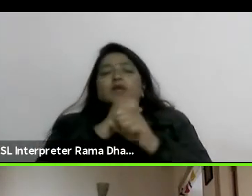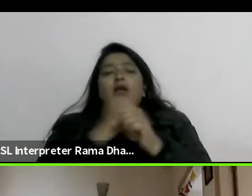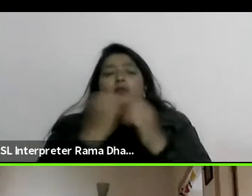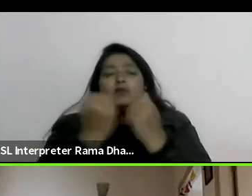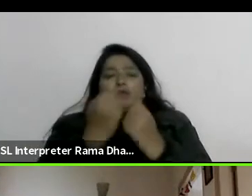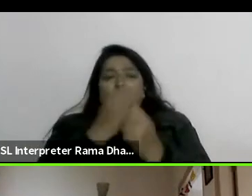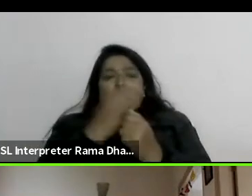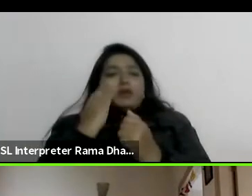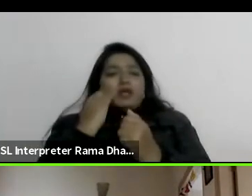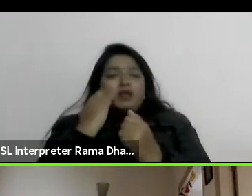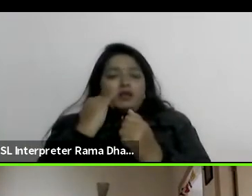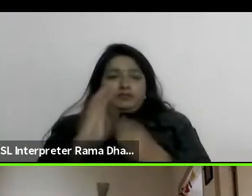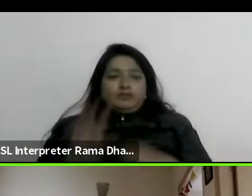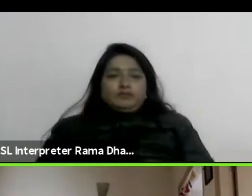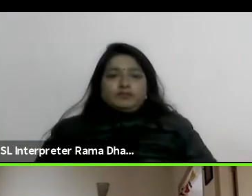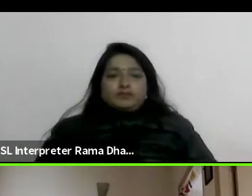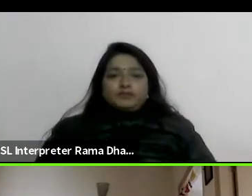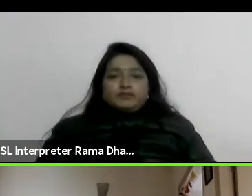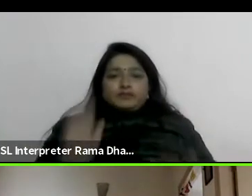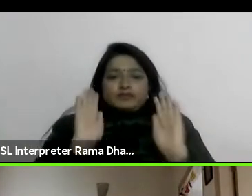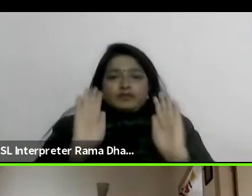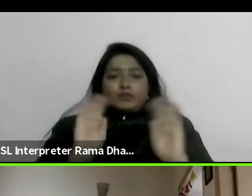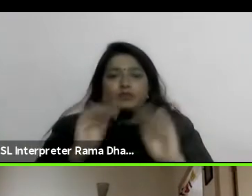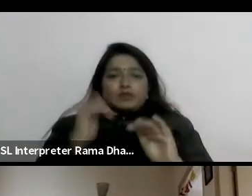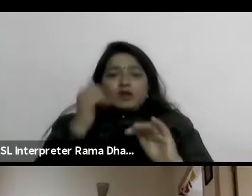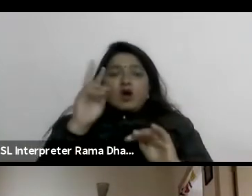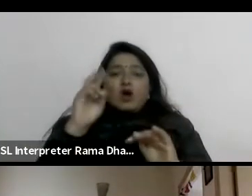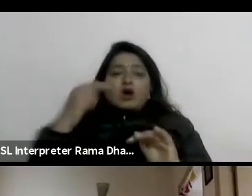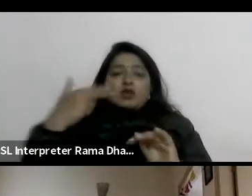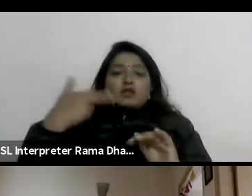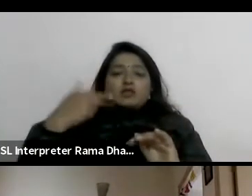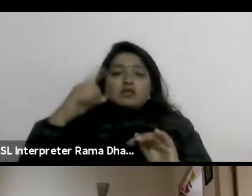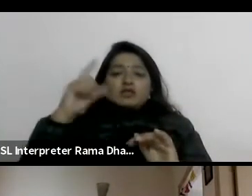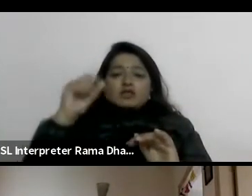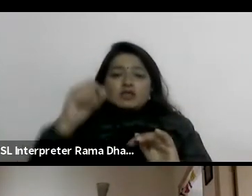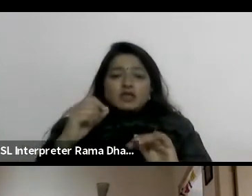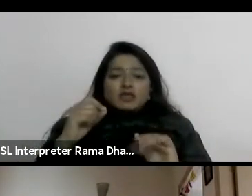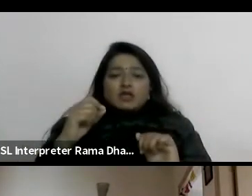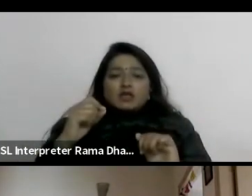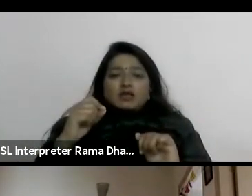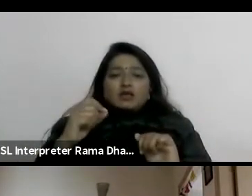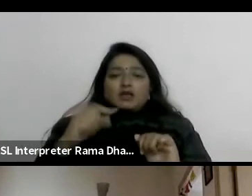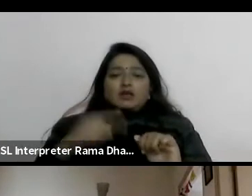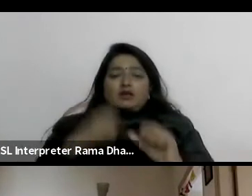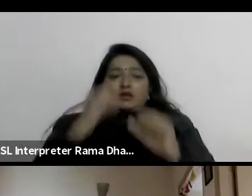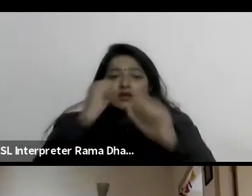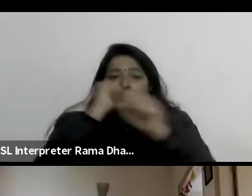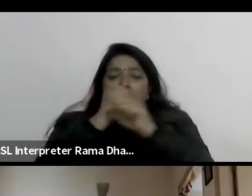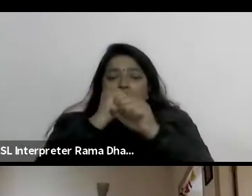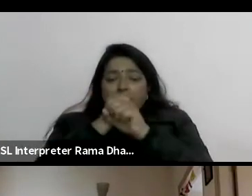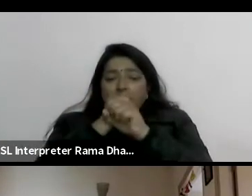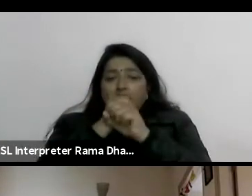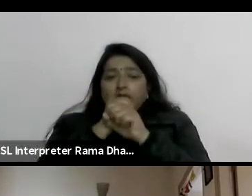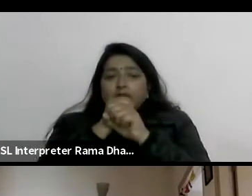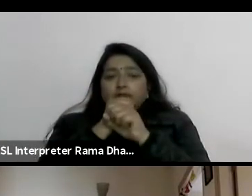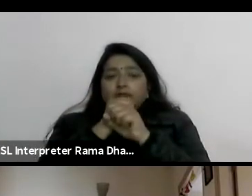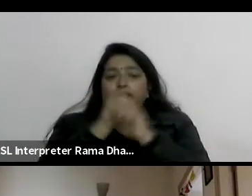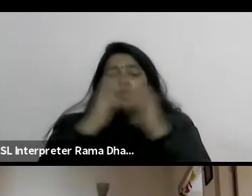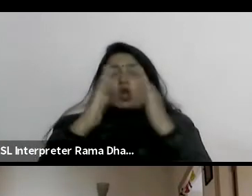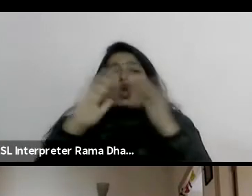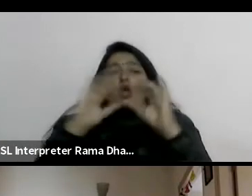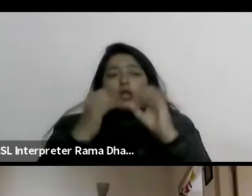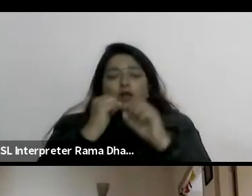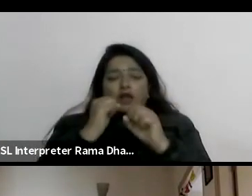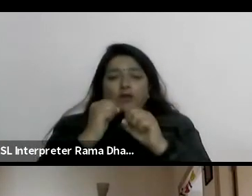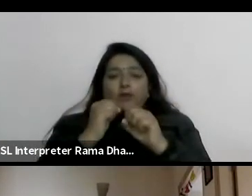Thank you, Ruth. Archana. You know, as a labor rights lawyer, I think I'd like to say that, you know,